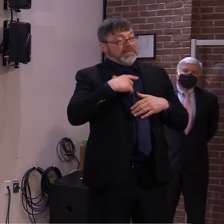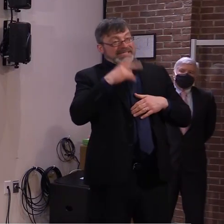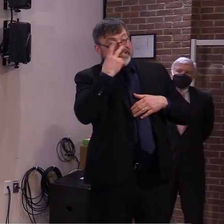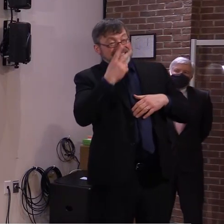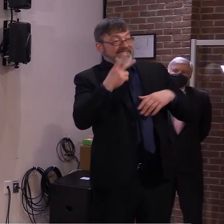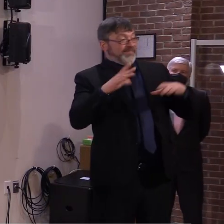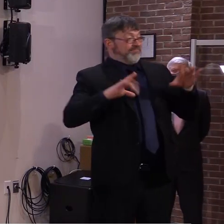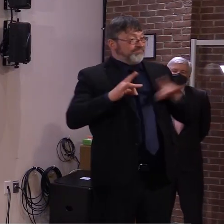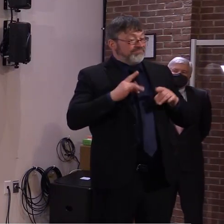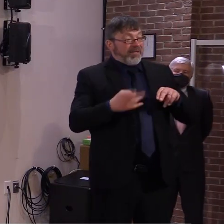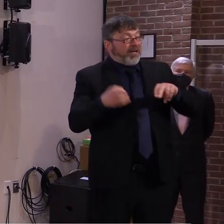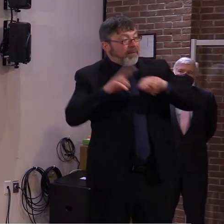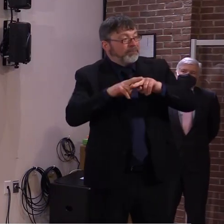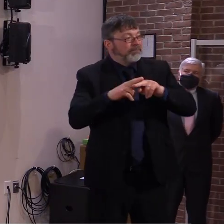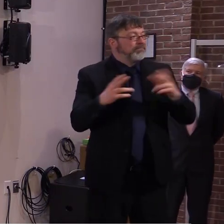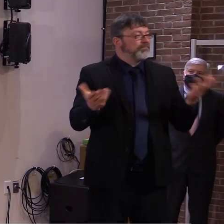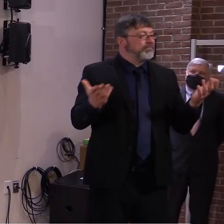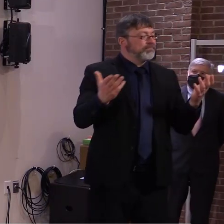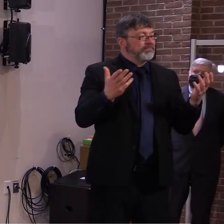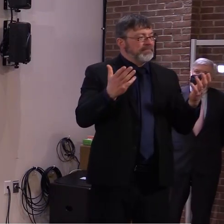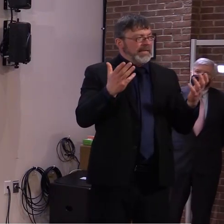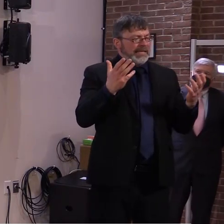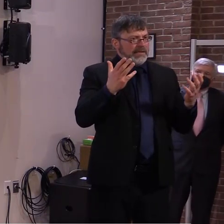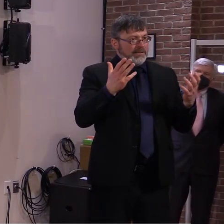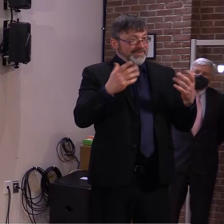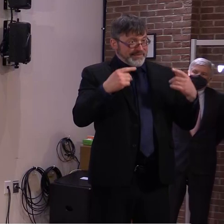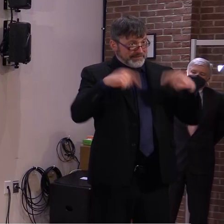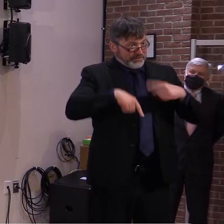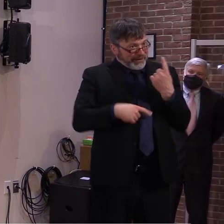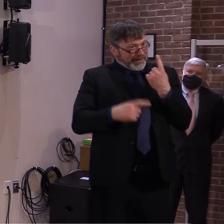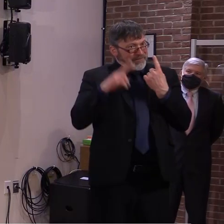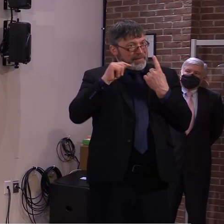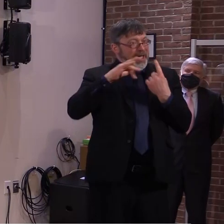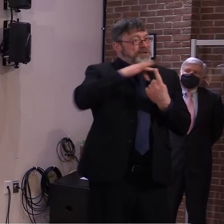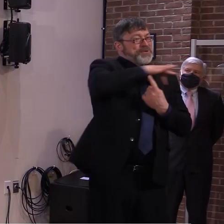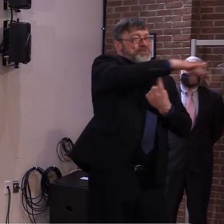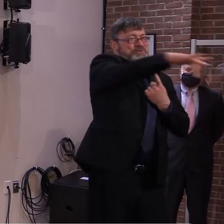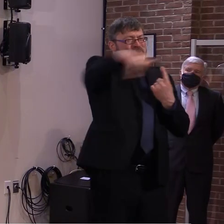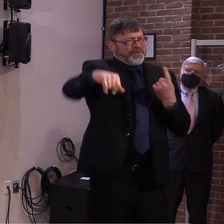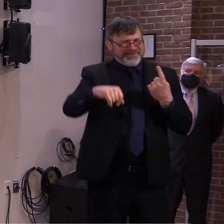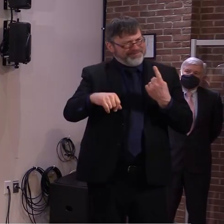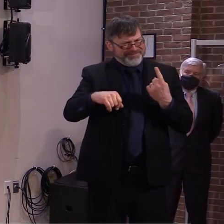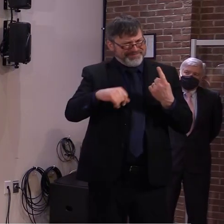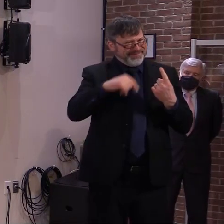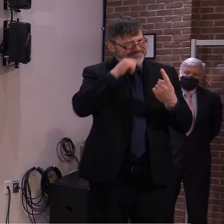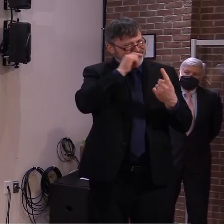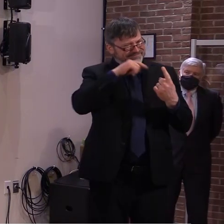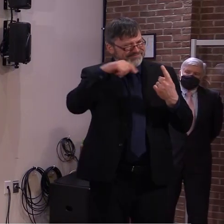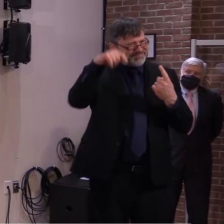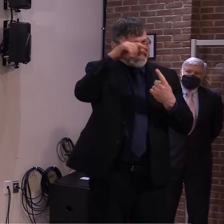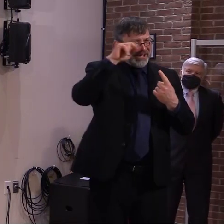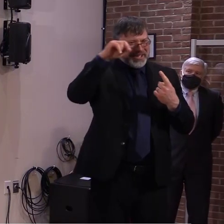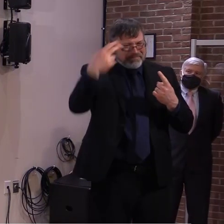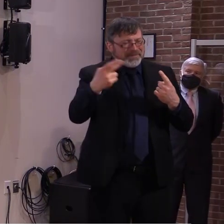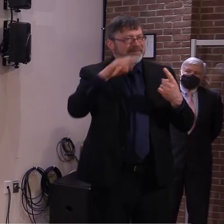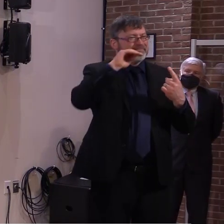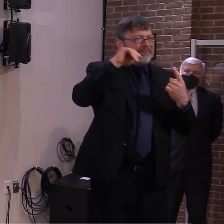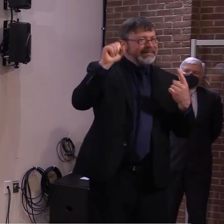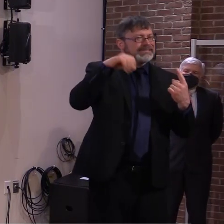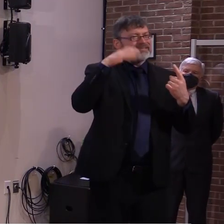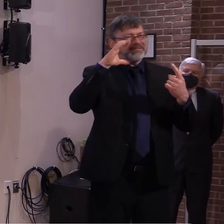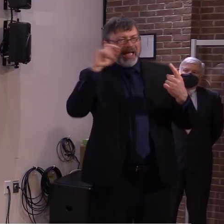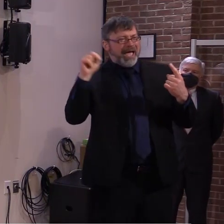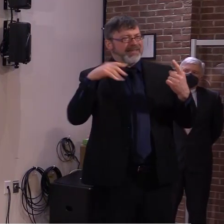uptake, especially amongst the younger population. So. I want to encourage everyone, when it's your